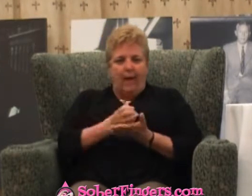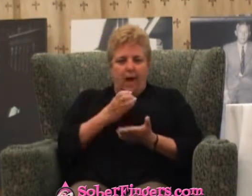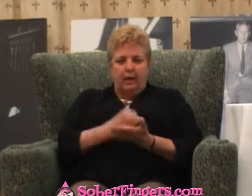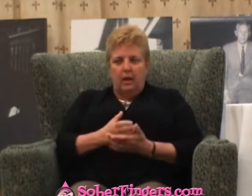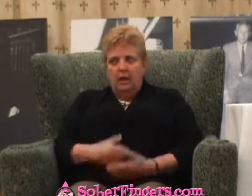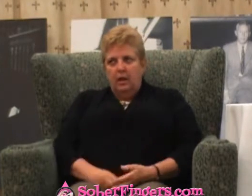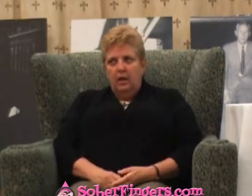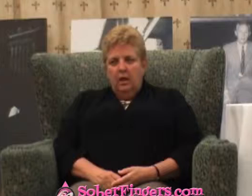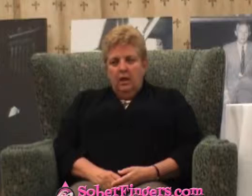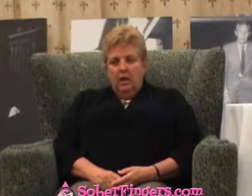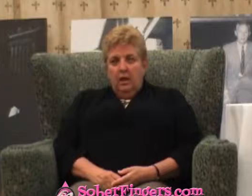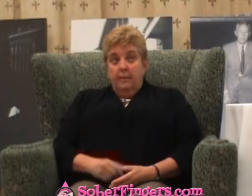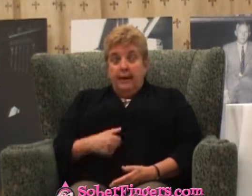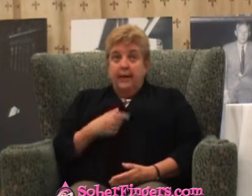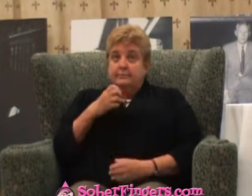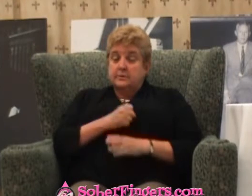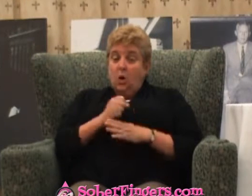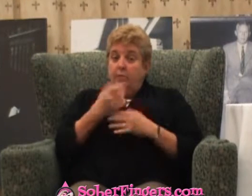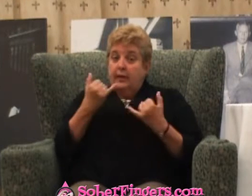But I've been sober for 2 years. I am willing.